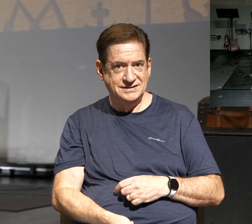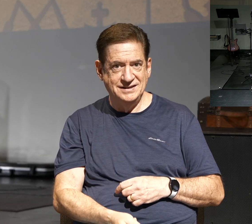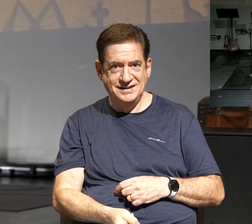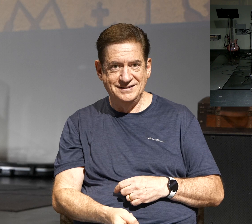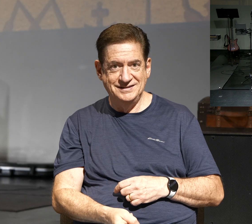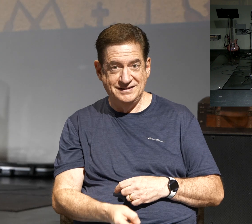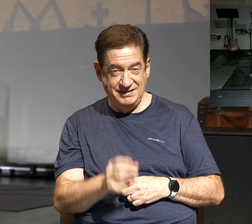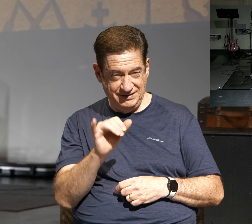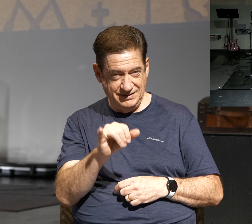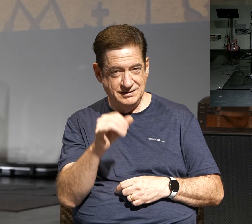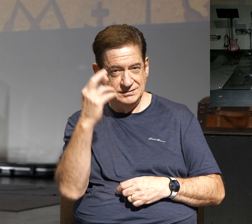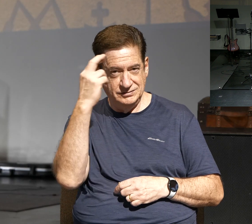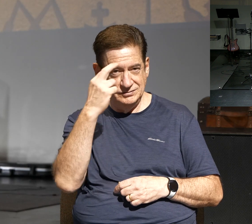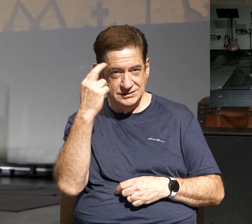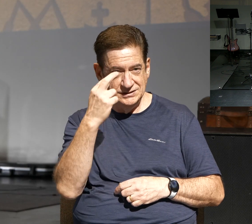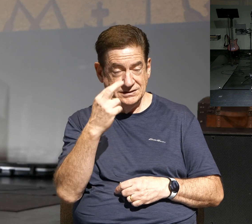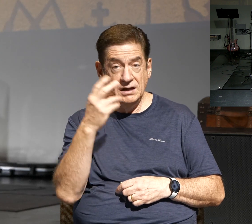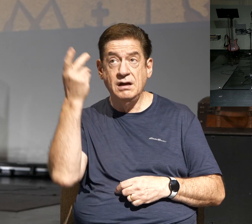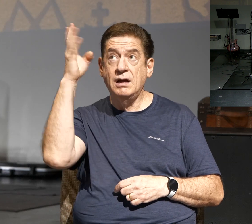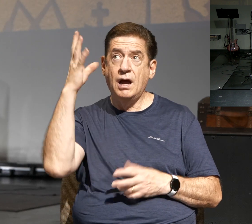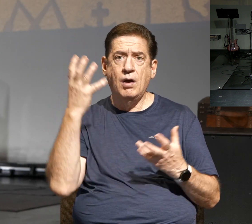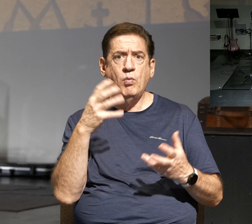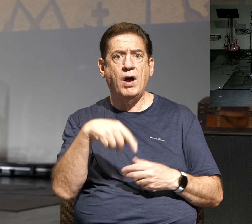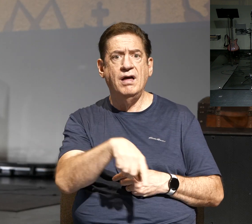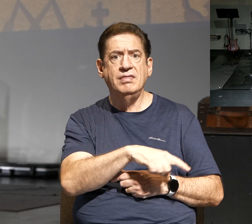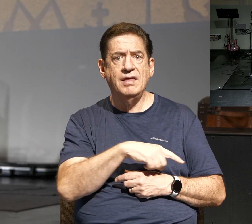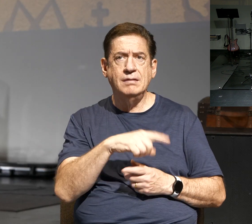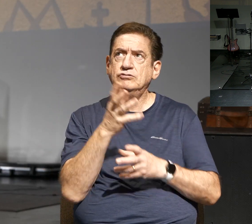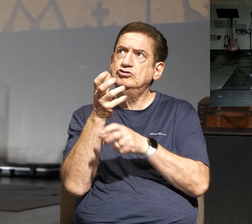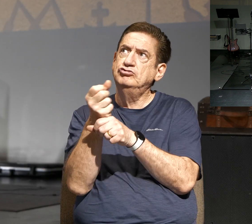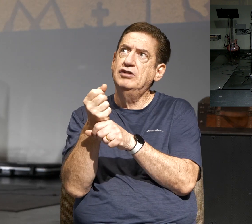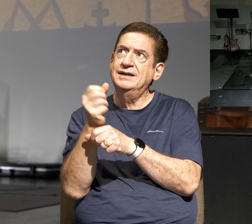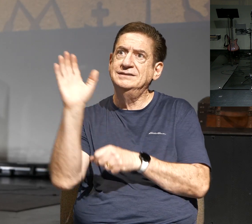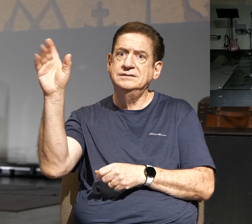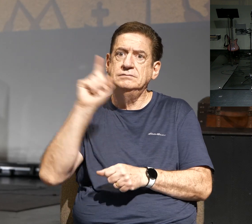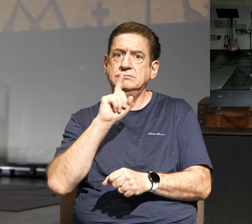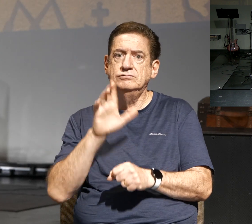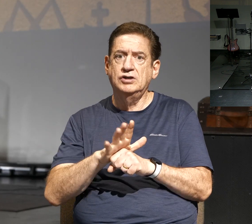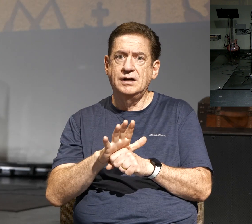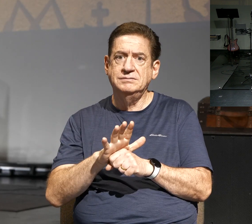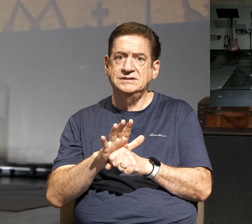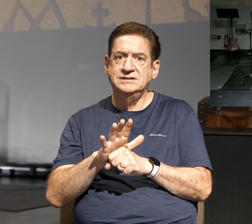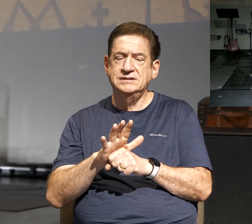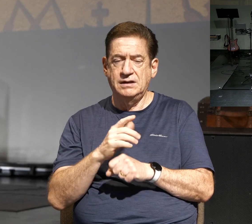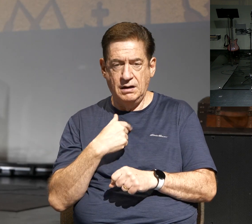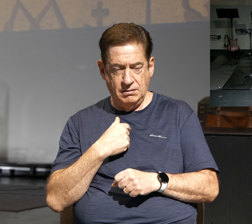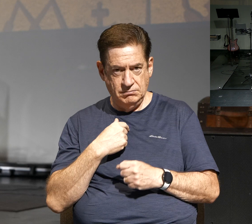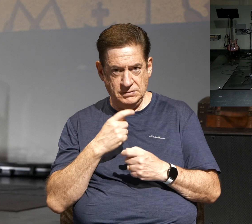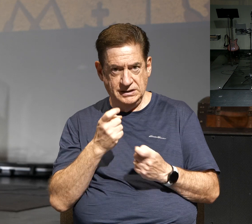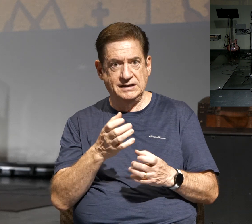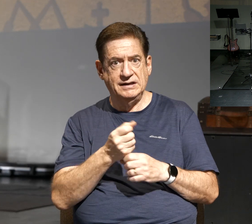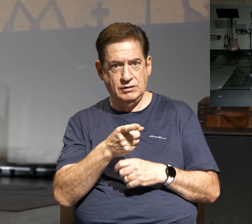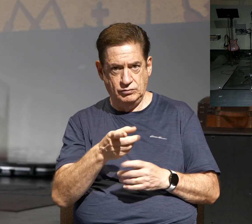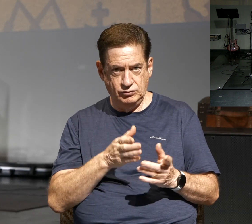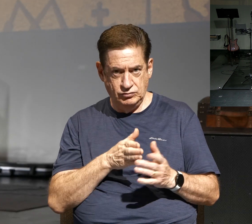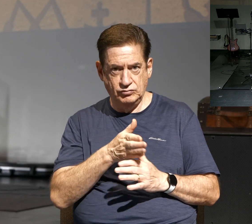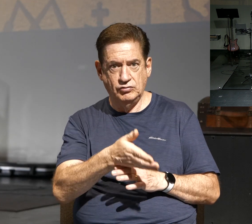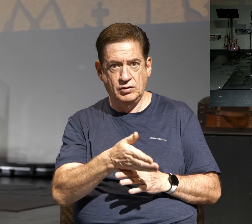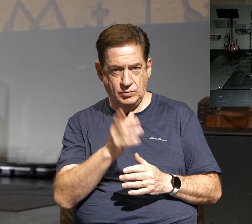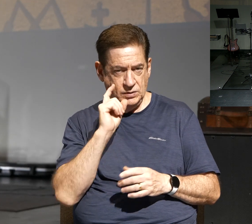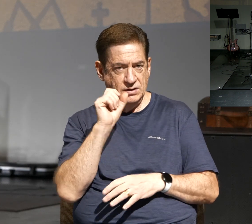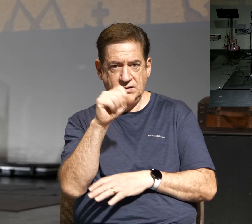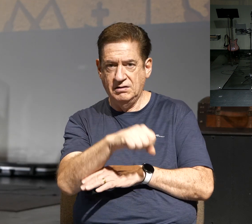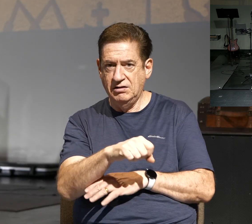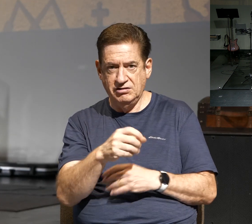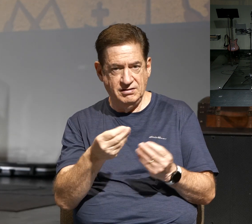why. God is wanting them to trust his promises. He said, I'm going to get you across, and we're going to conquer the